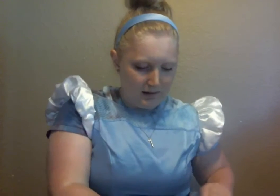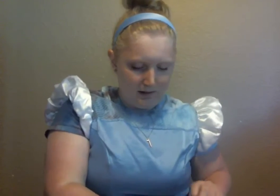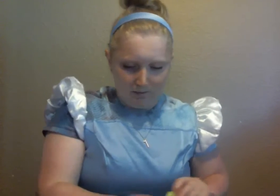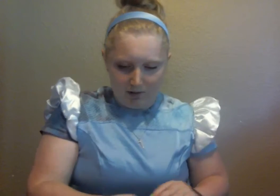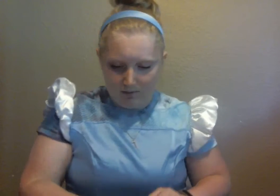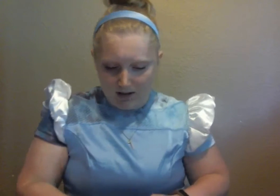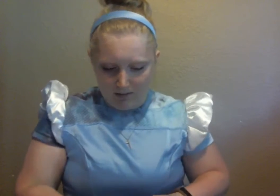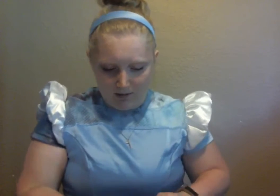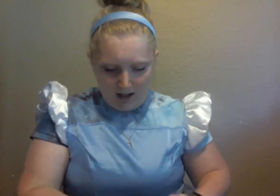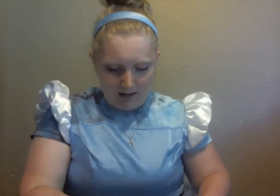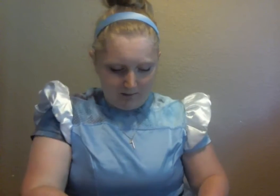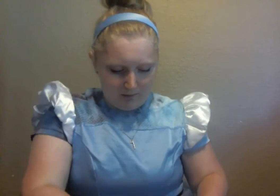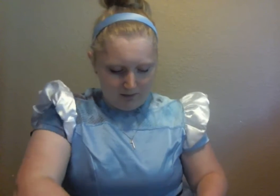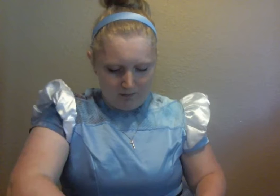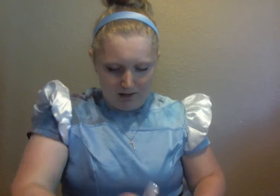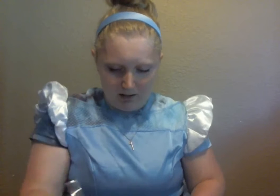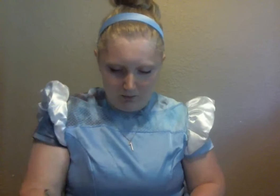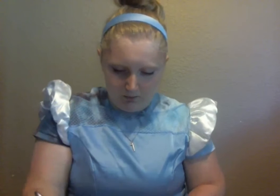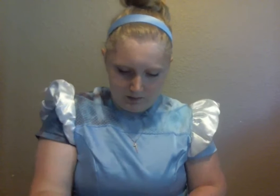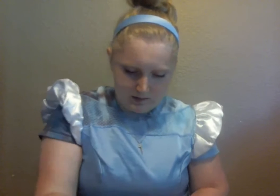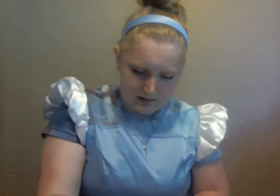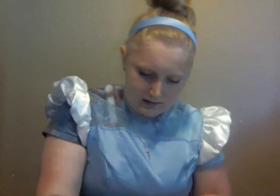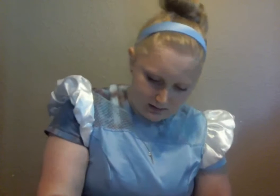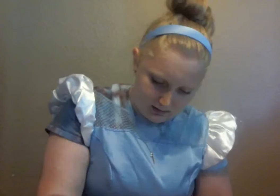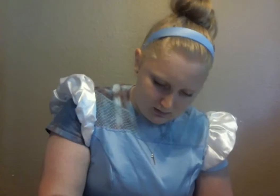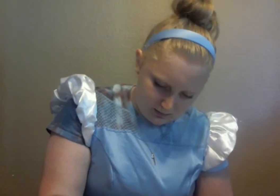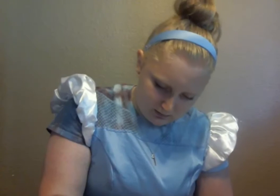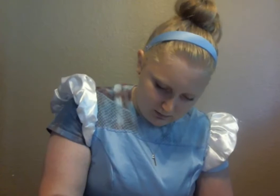I'm going to make a pile of the ones we used.